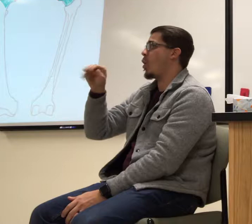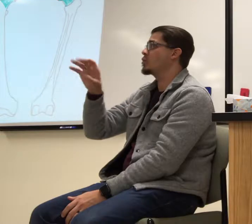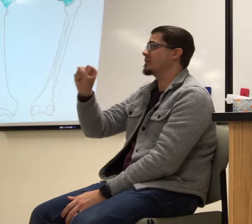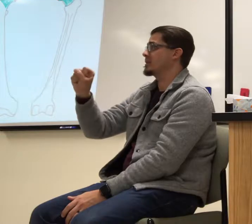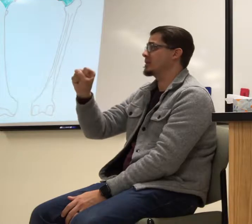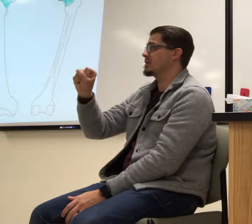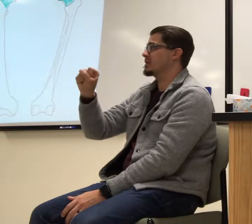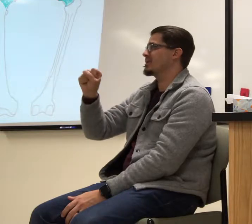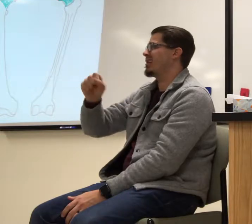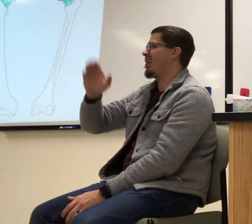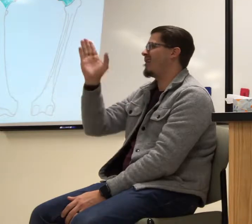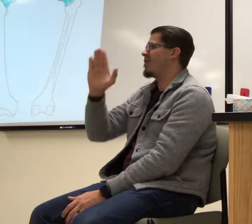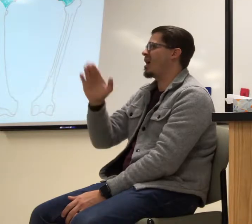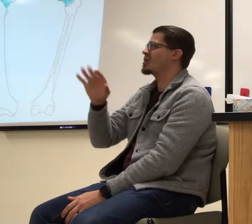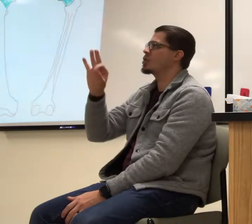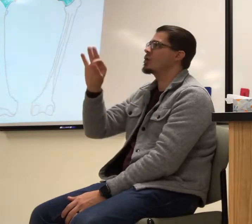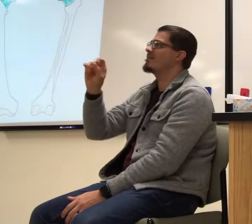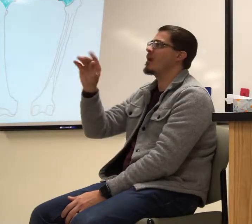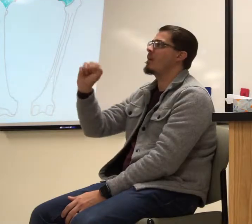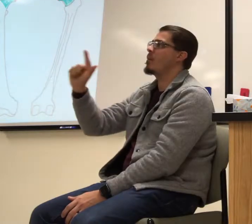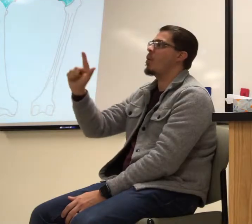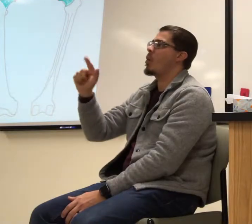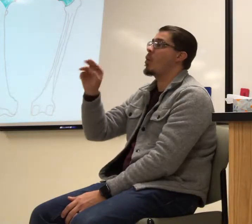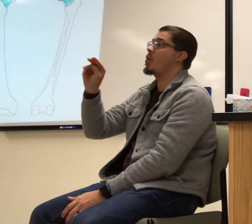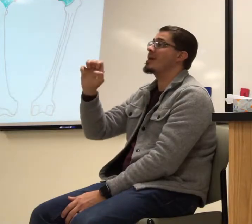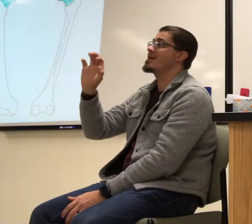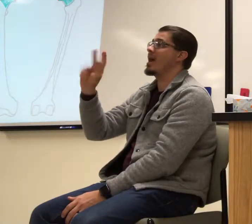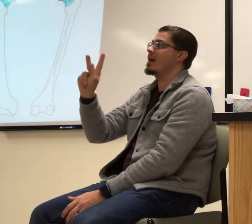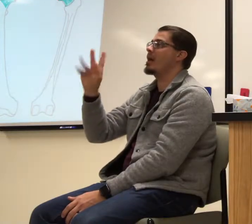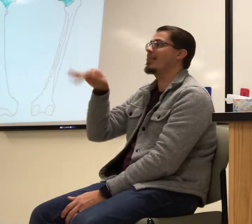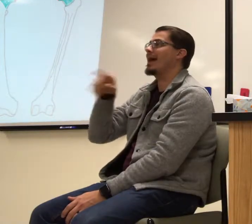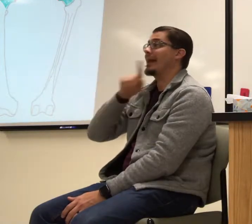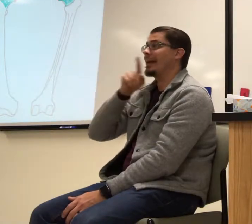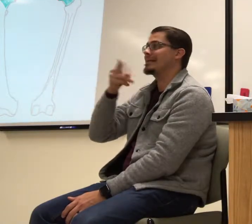A fracture of the femoral neck is known as a hip fracture.